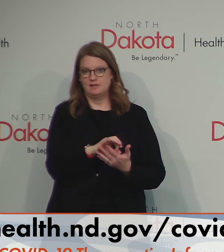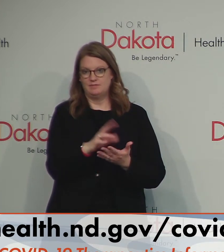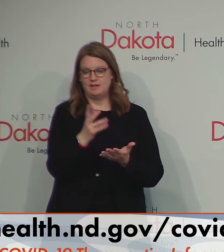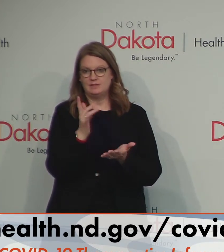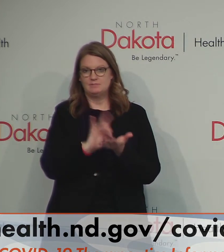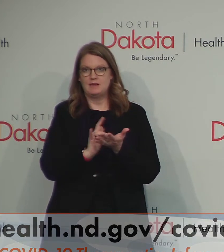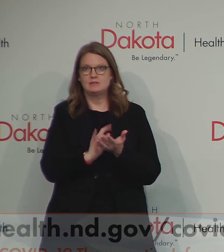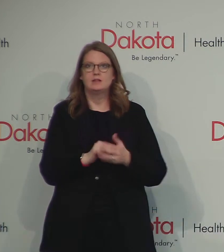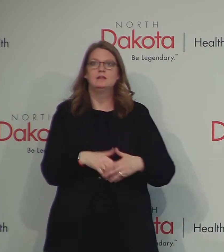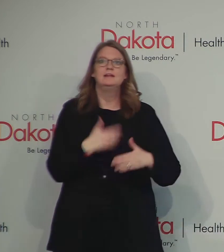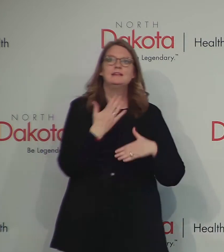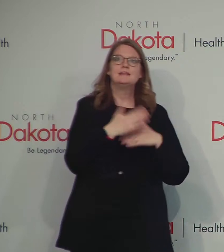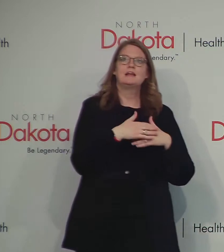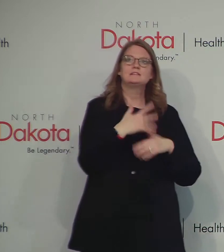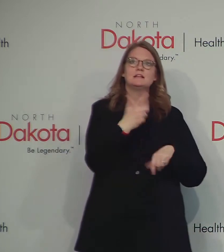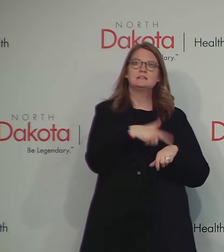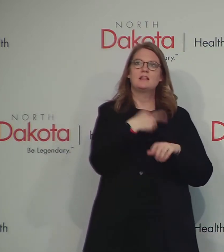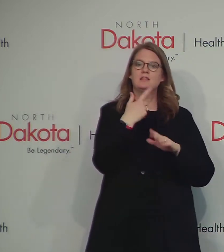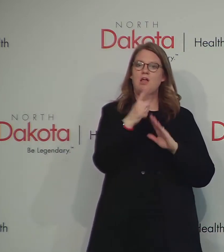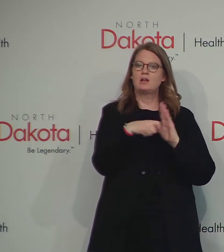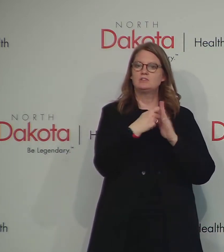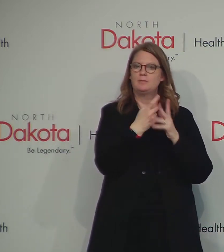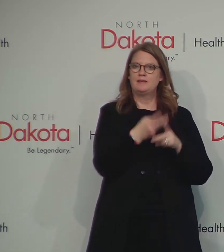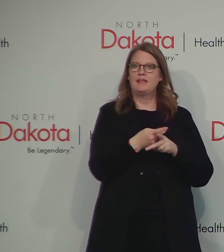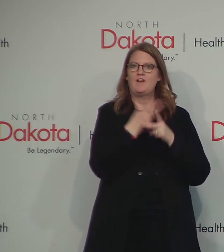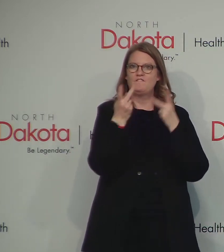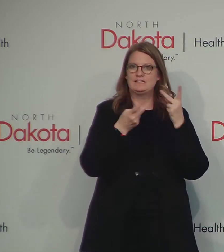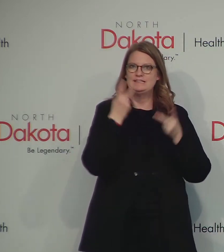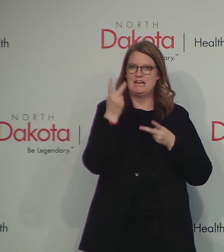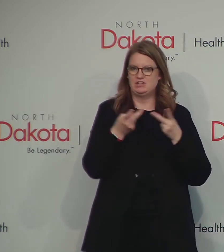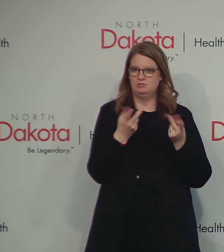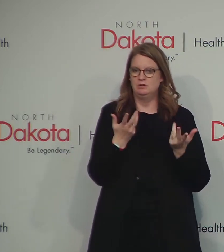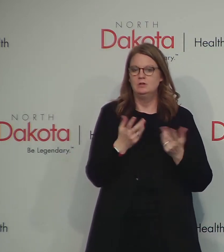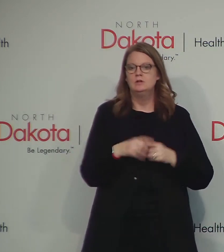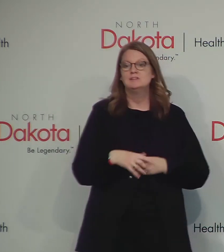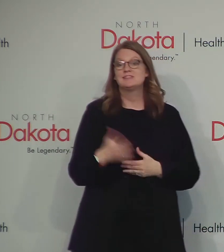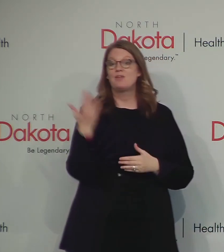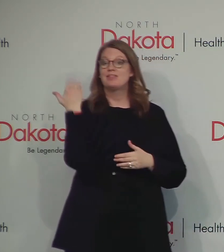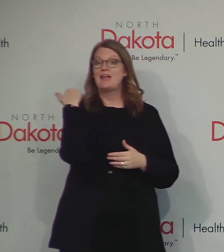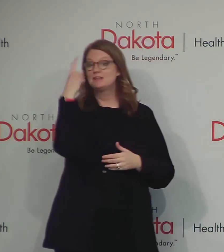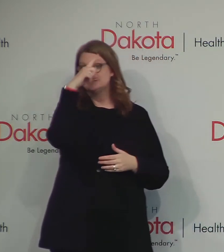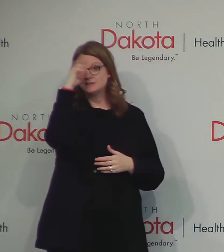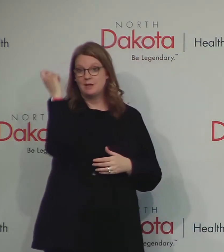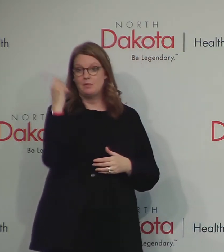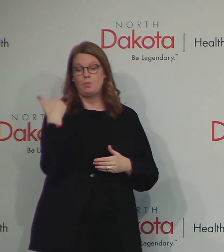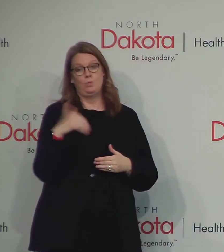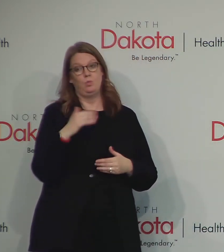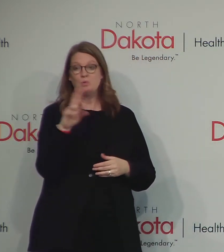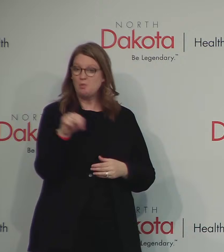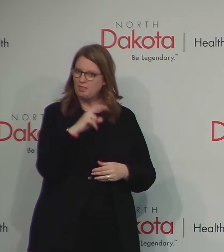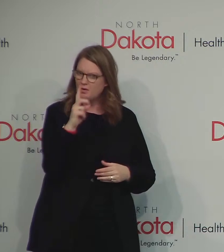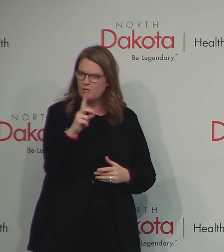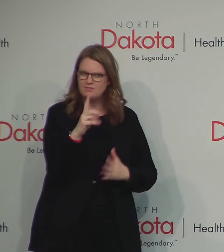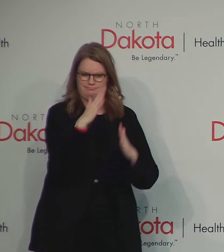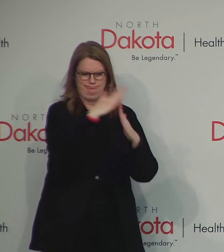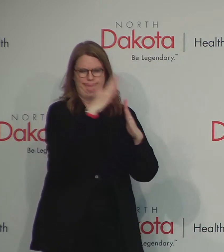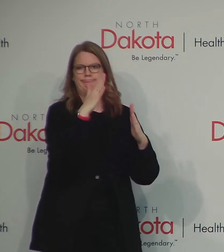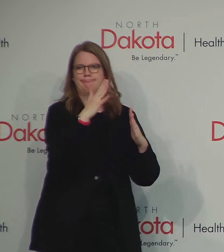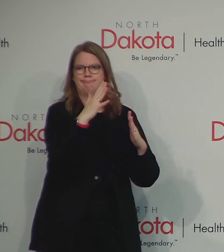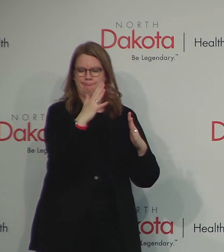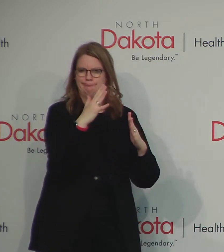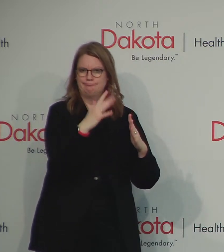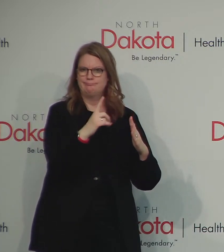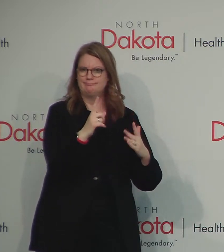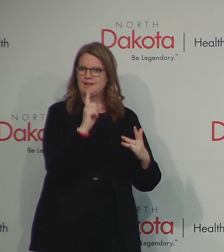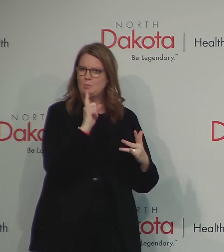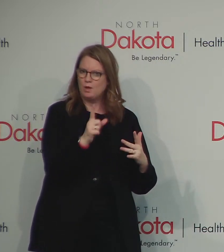care visitation. Even as early as last summer, North Dakota was a national leader in working to make